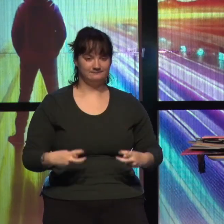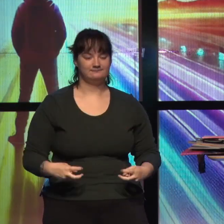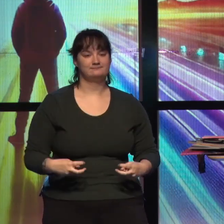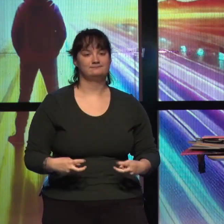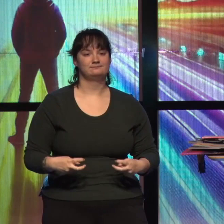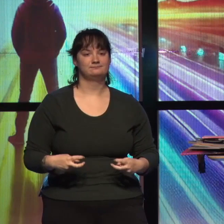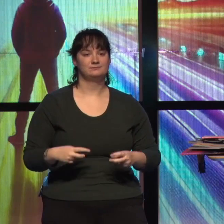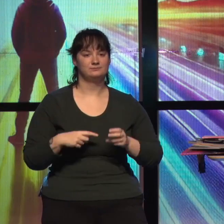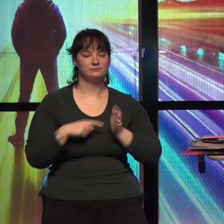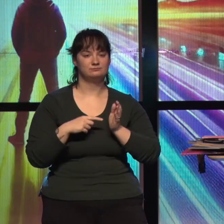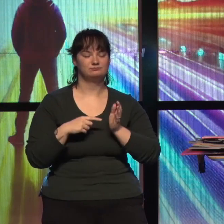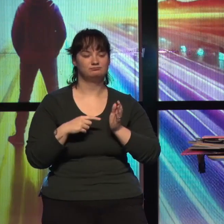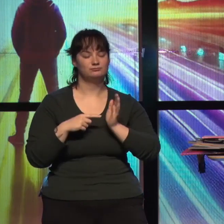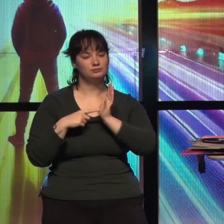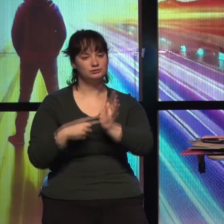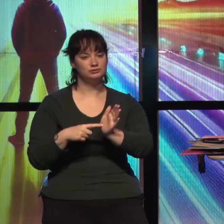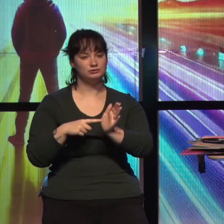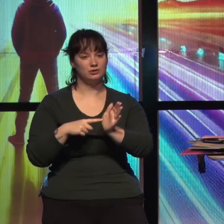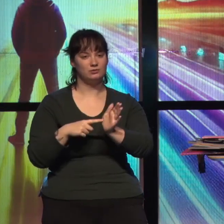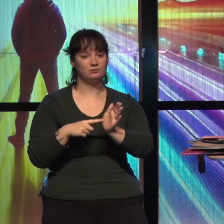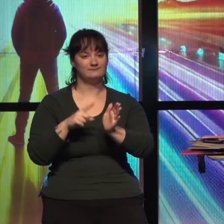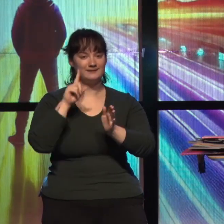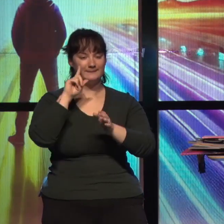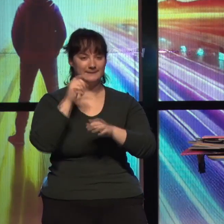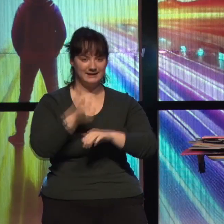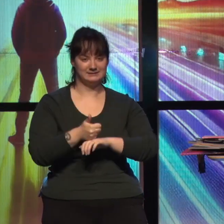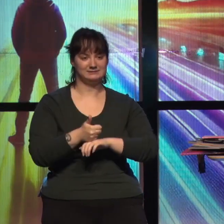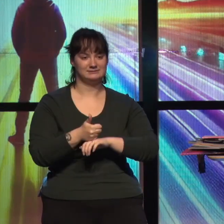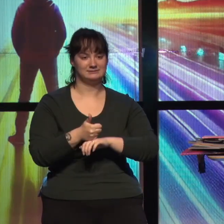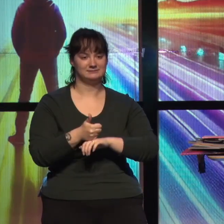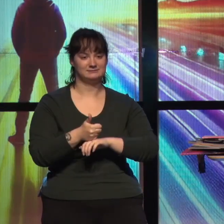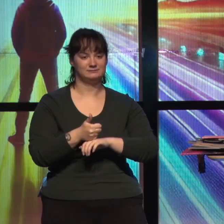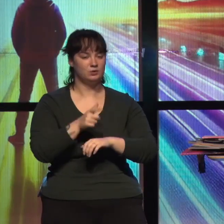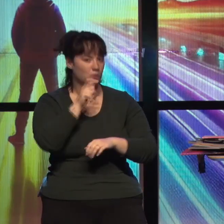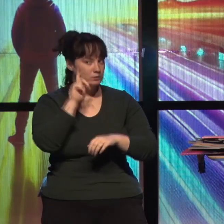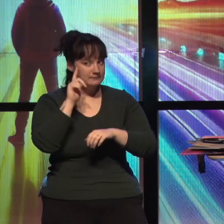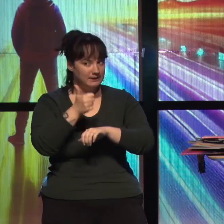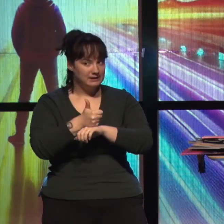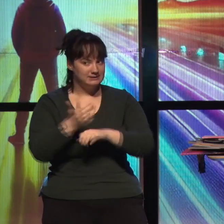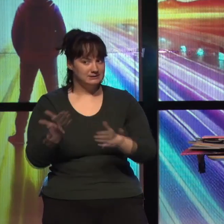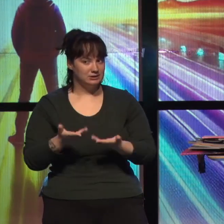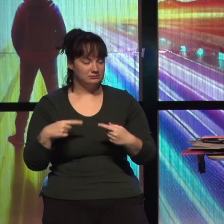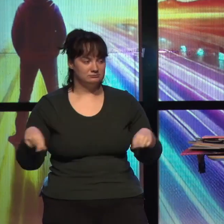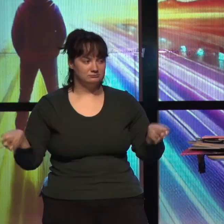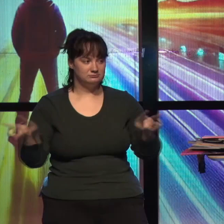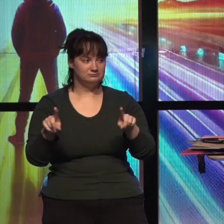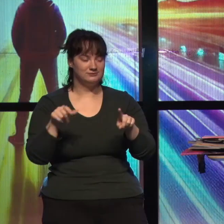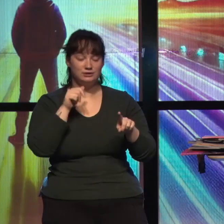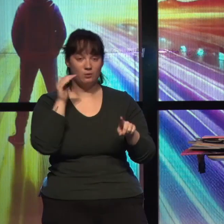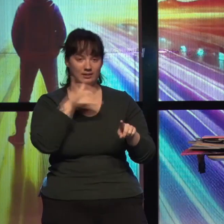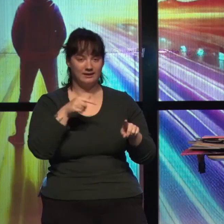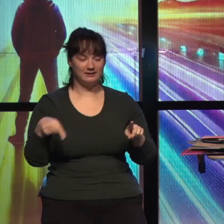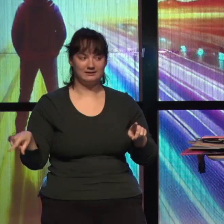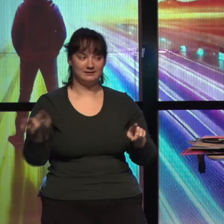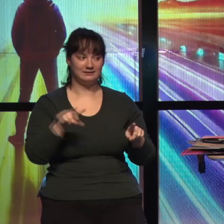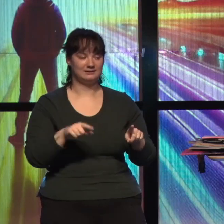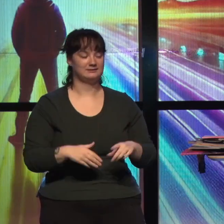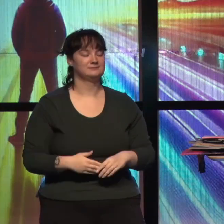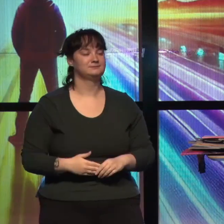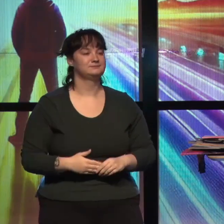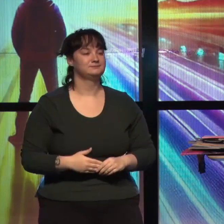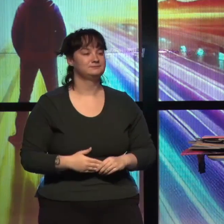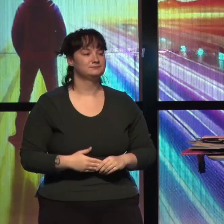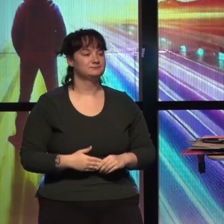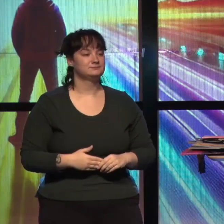Yeah, raise your hand up. Don't lie in church. That's not good, you know? Don't be bringing your lightning bolts in here. No, I'm just kidding. Right?